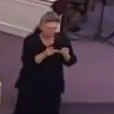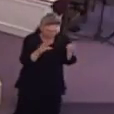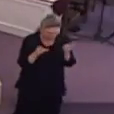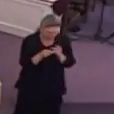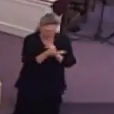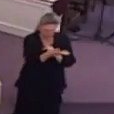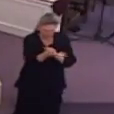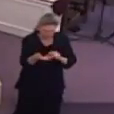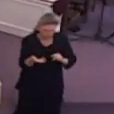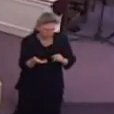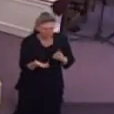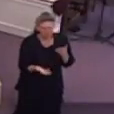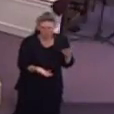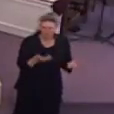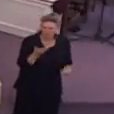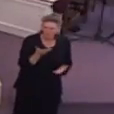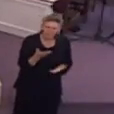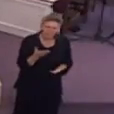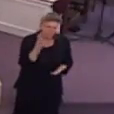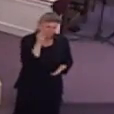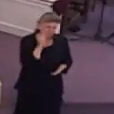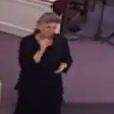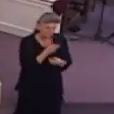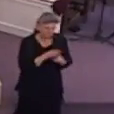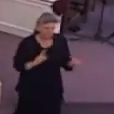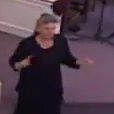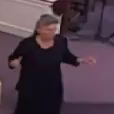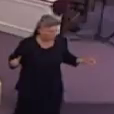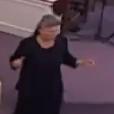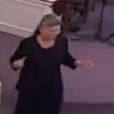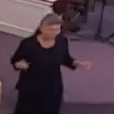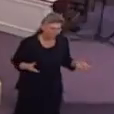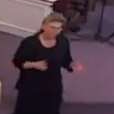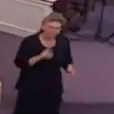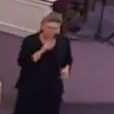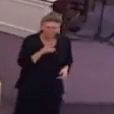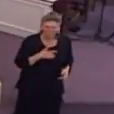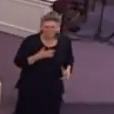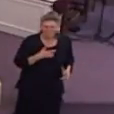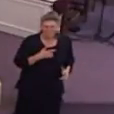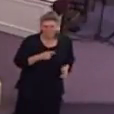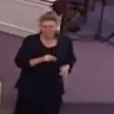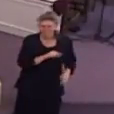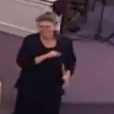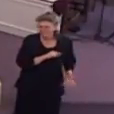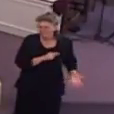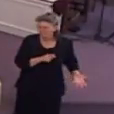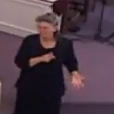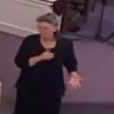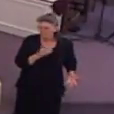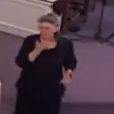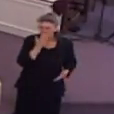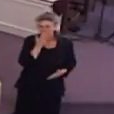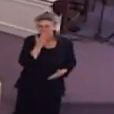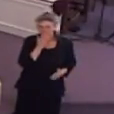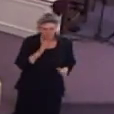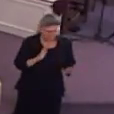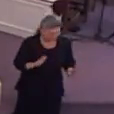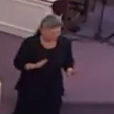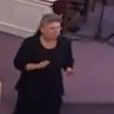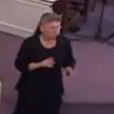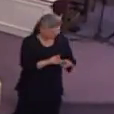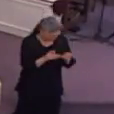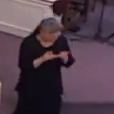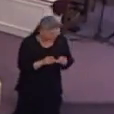those, amen, that's perhaps gone through a divorce and really they just feel a little bit guilty or out of place. Come on, there is